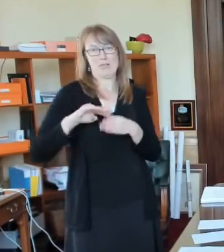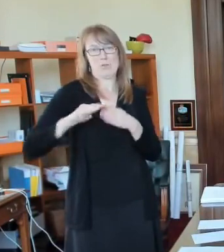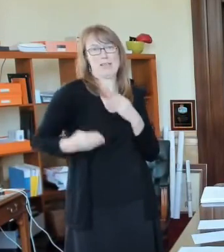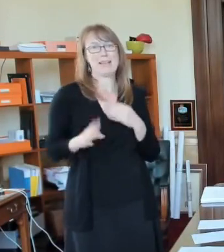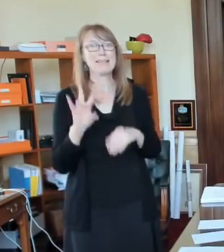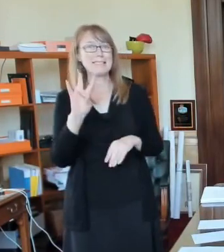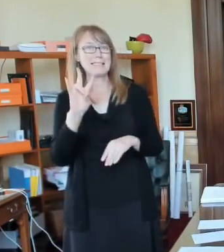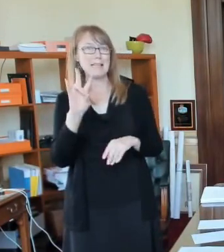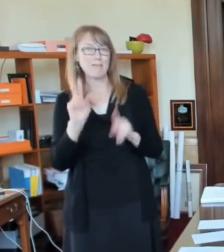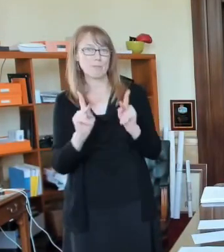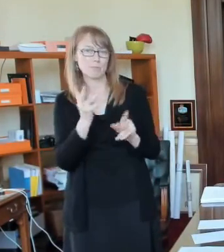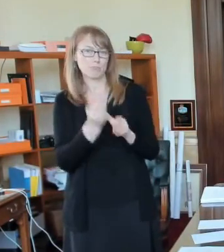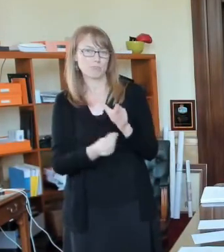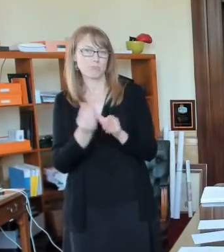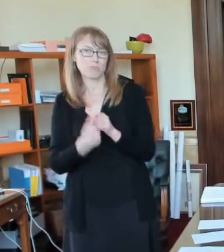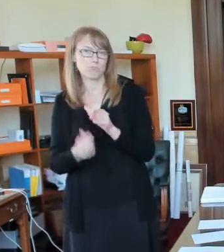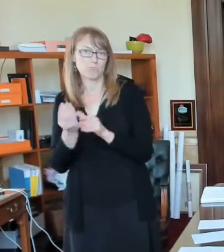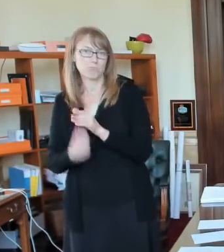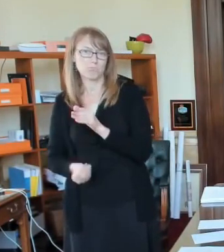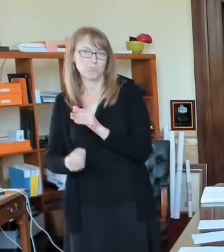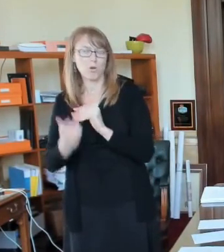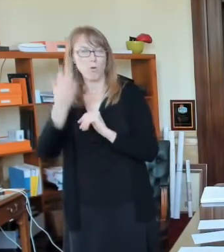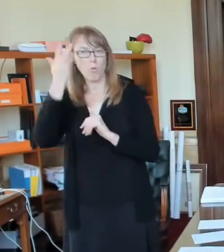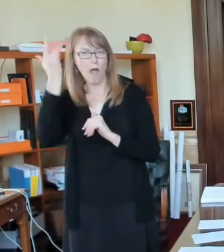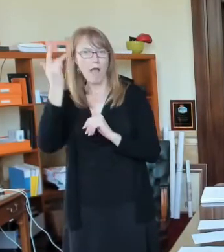to violence in the city of St. Louis.